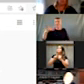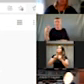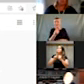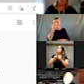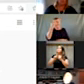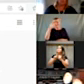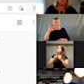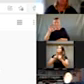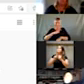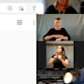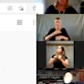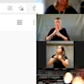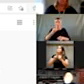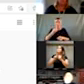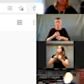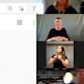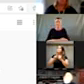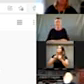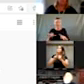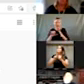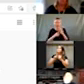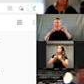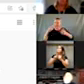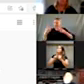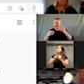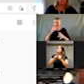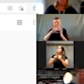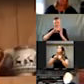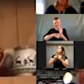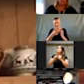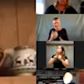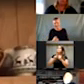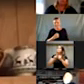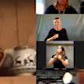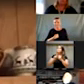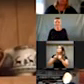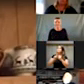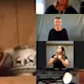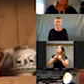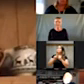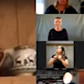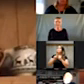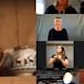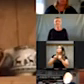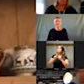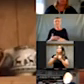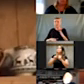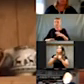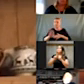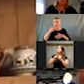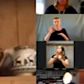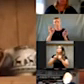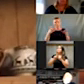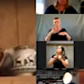job. Jobs, of course, are hard to find when you're disabled. The rampant unemployment our community faces is one